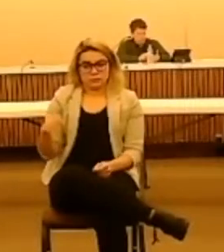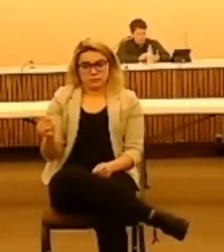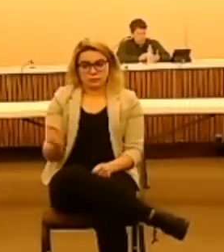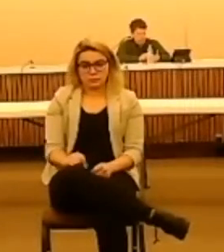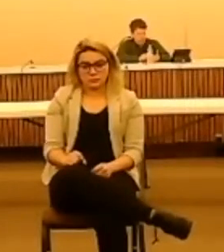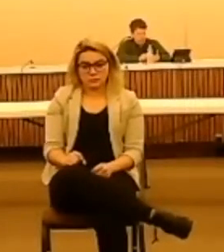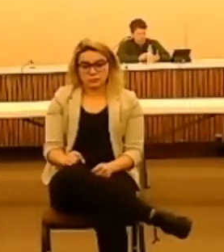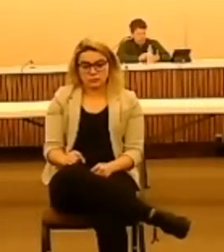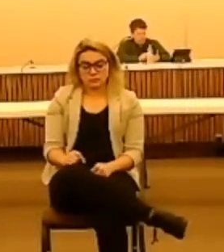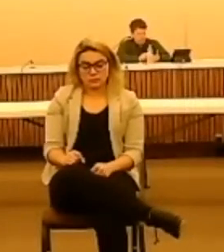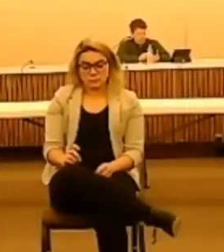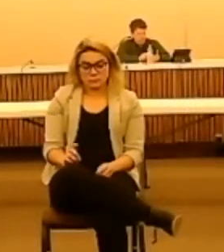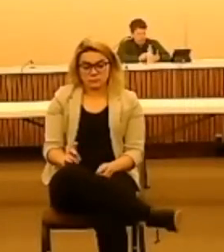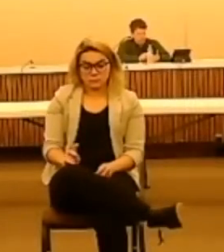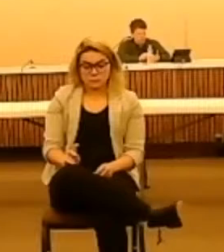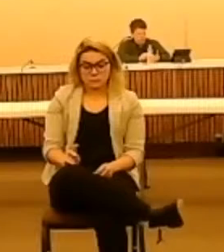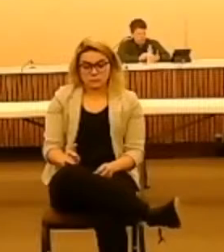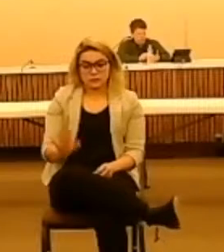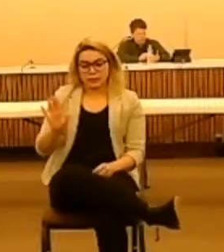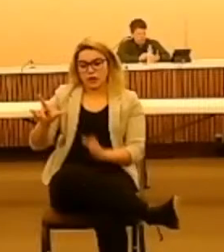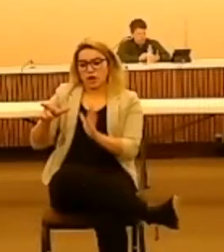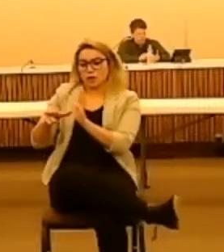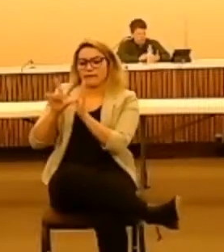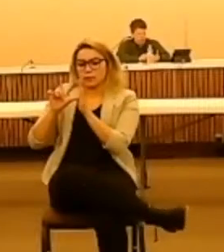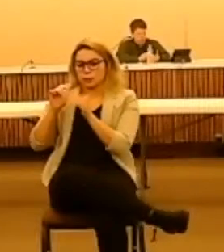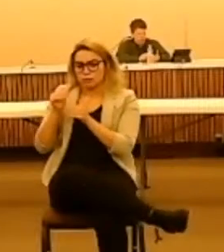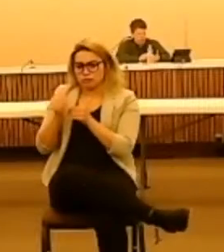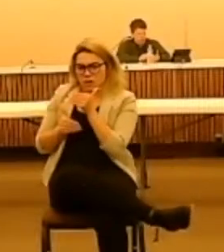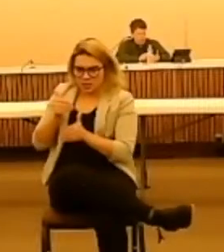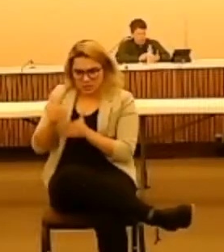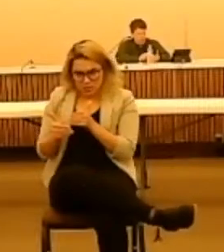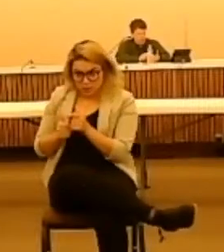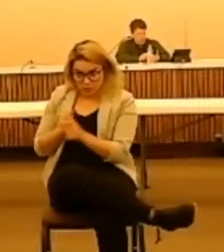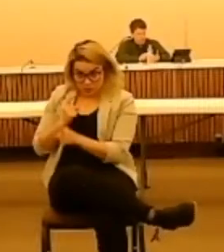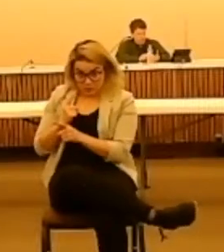It was their review process, if I remember correctly.